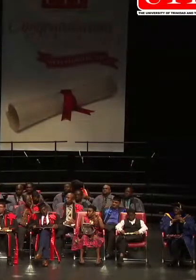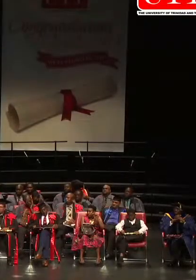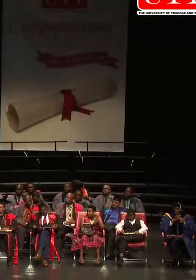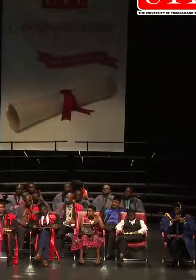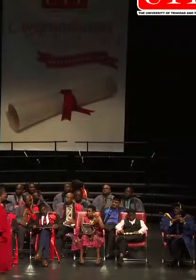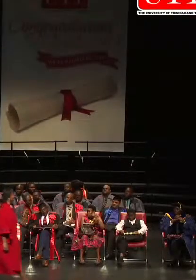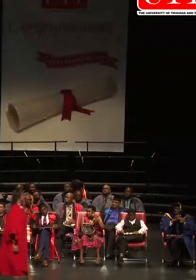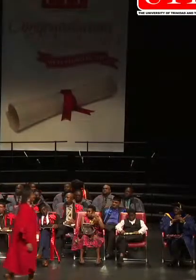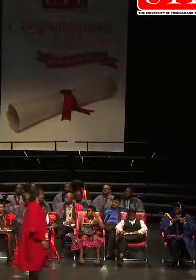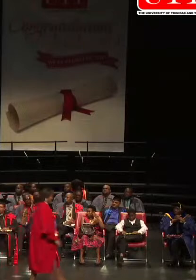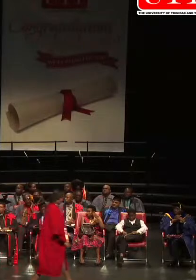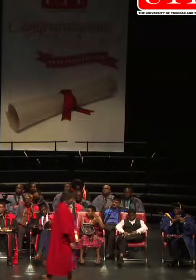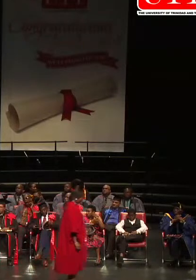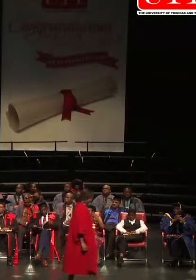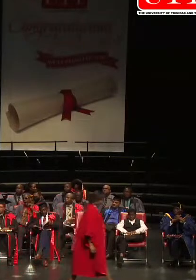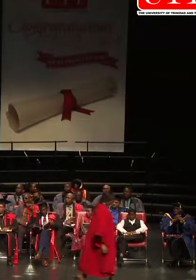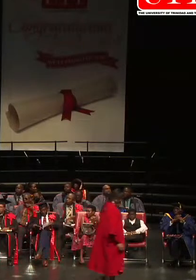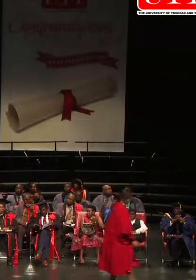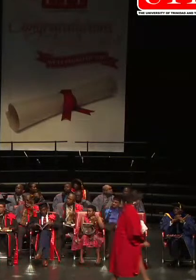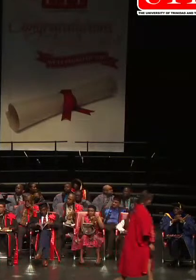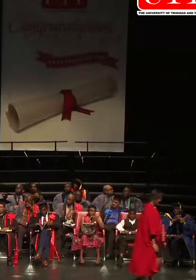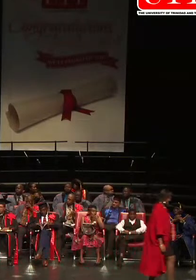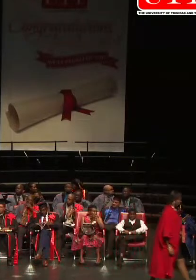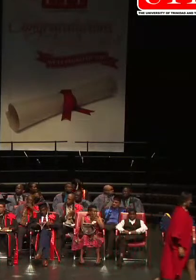Giselle Elizabeth Fraser Washington.